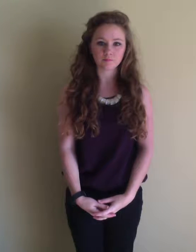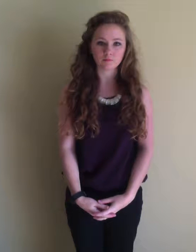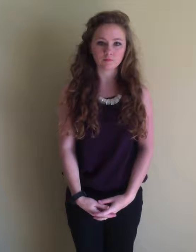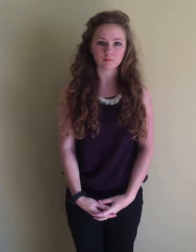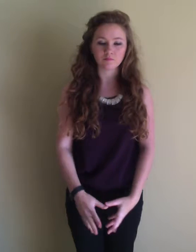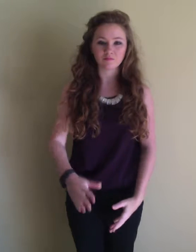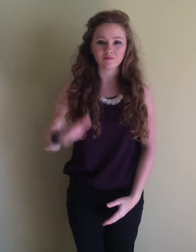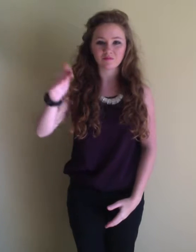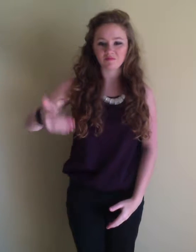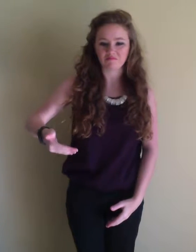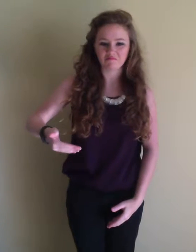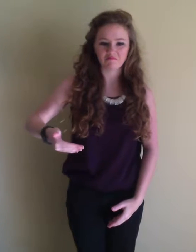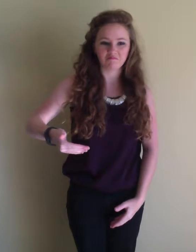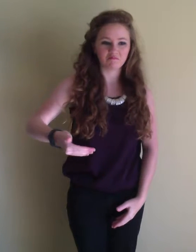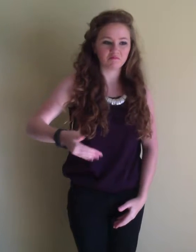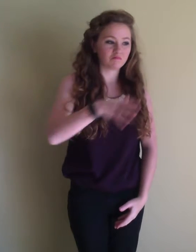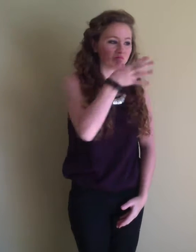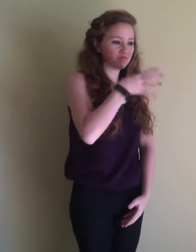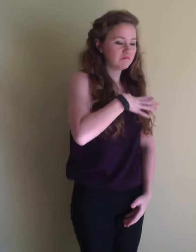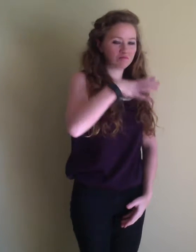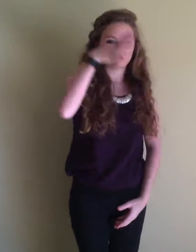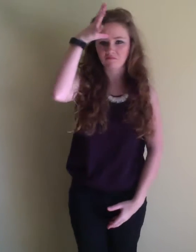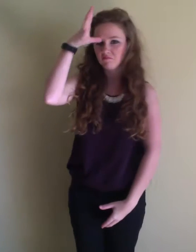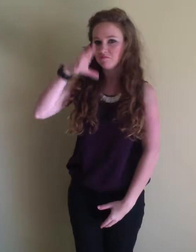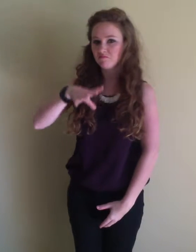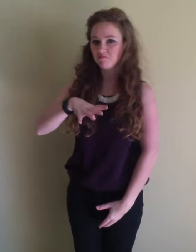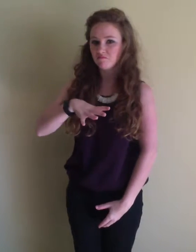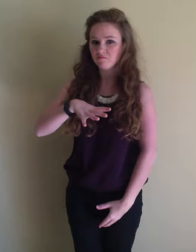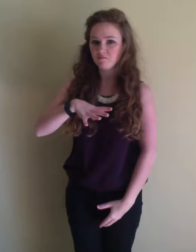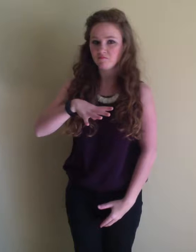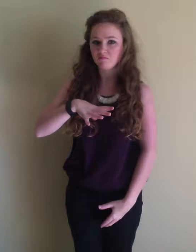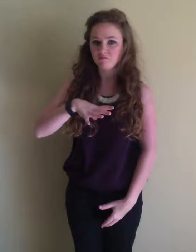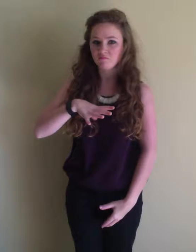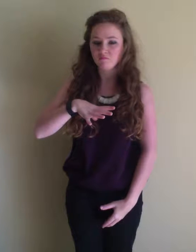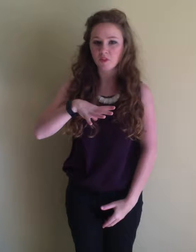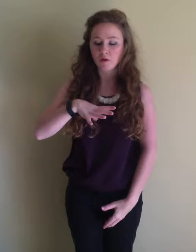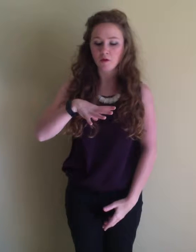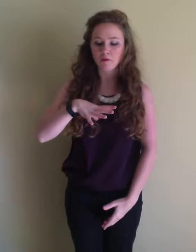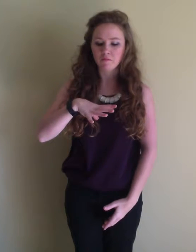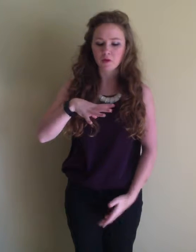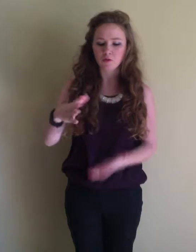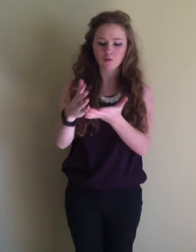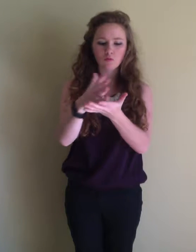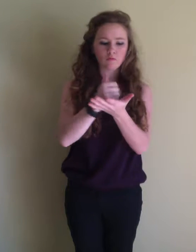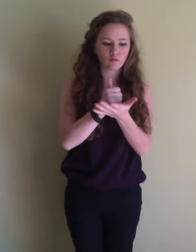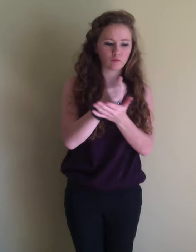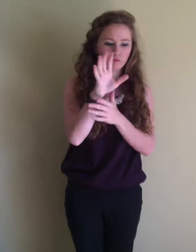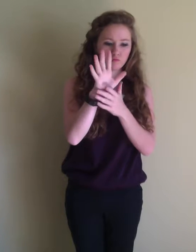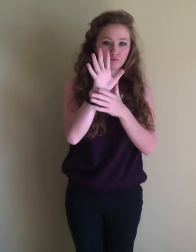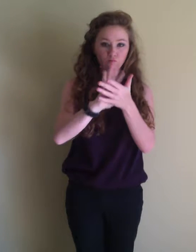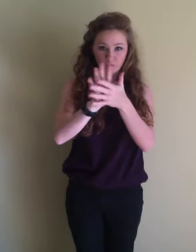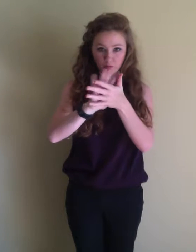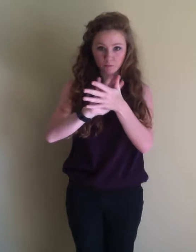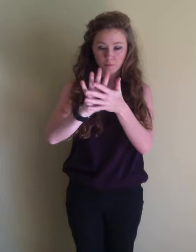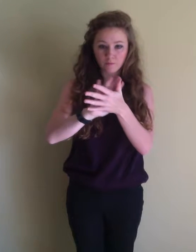welcome, ladies and gentlemen, to your Chapter 5 study review video. So we're just going to go straight down the Chapter 5